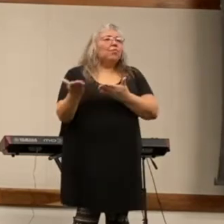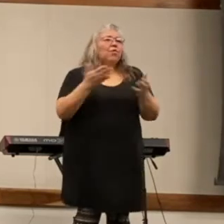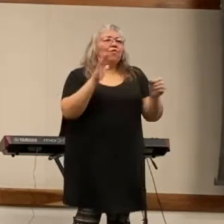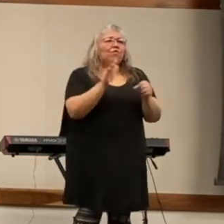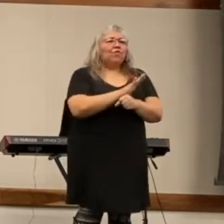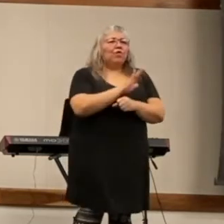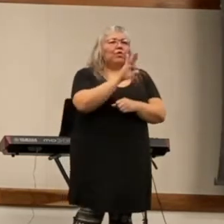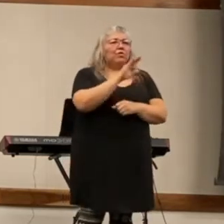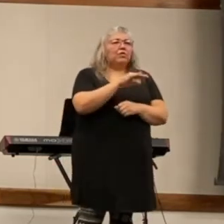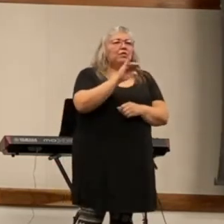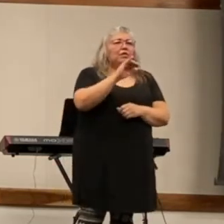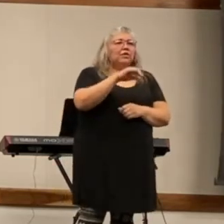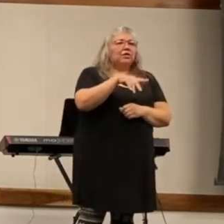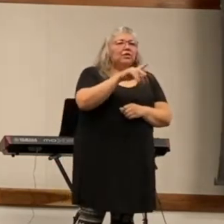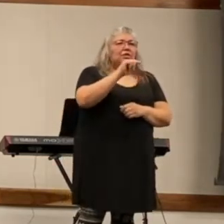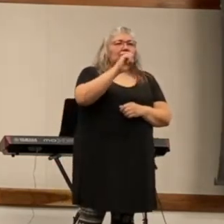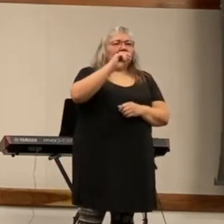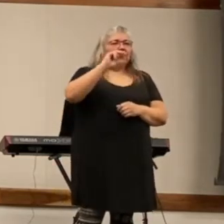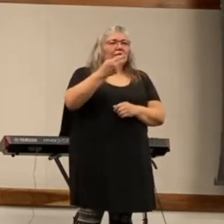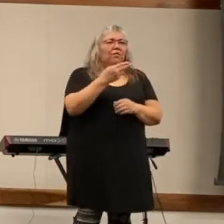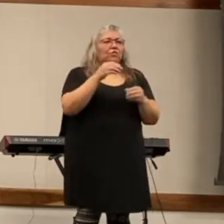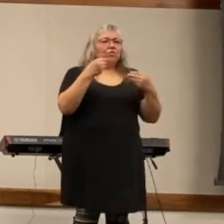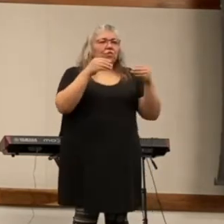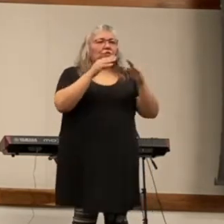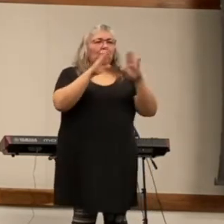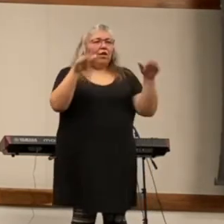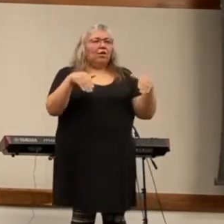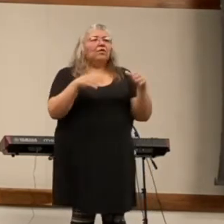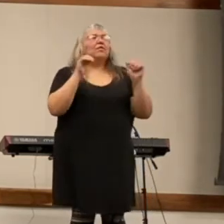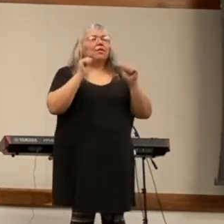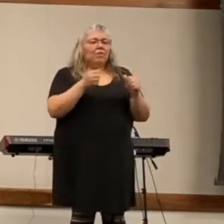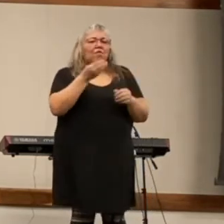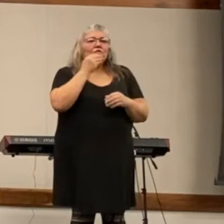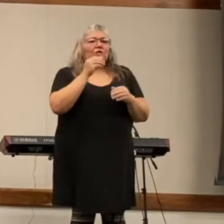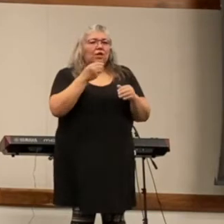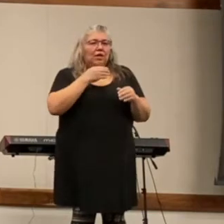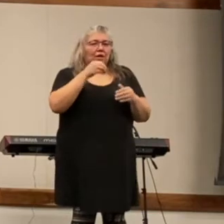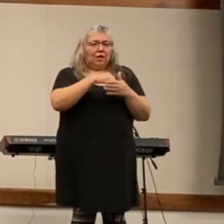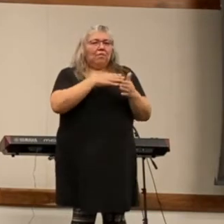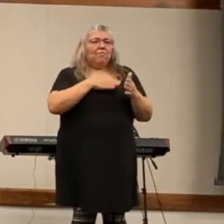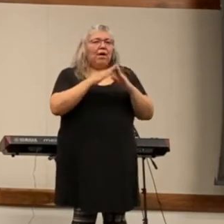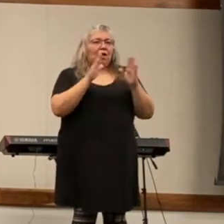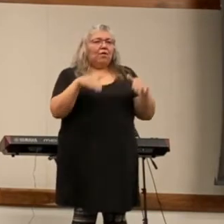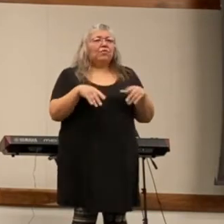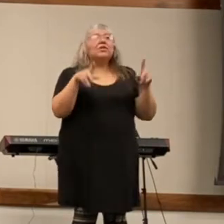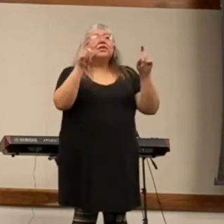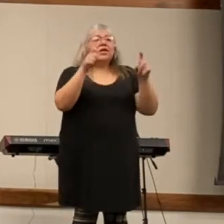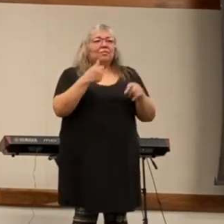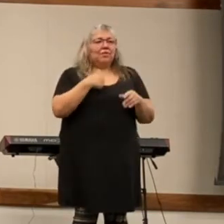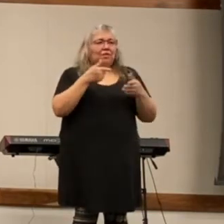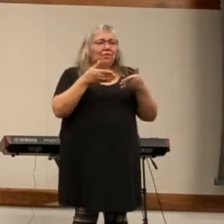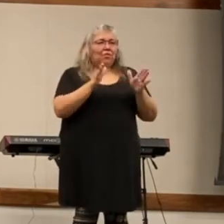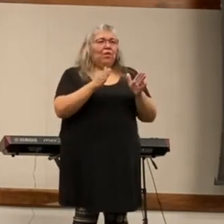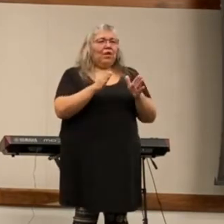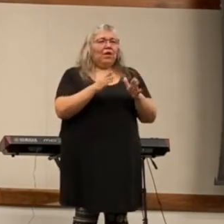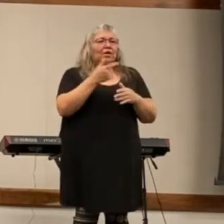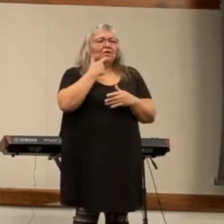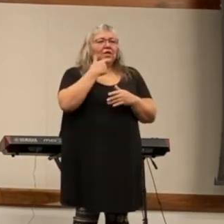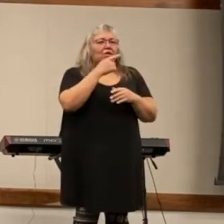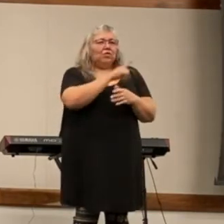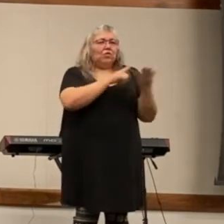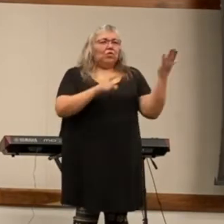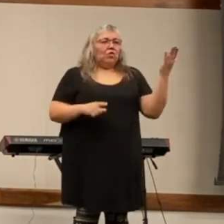full tenth into the storehouse, so that there may be food in my house. Test me in this way, says the Lord of